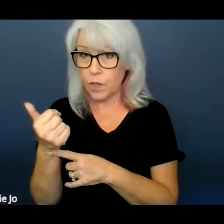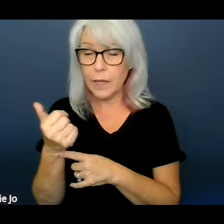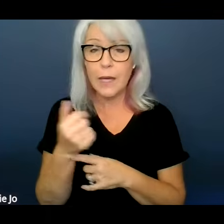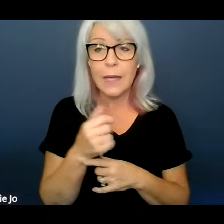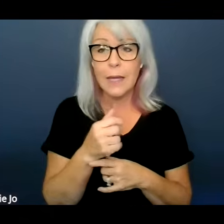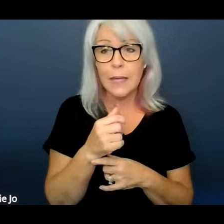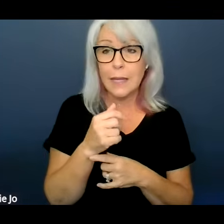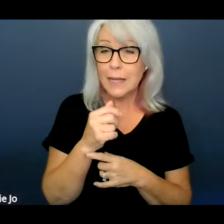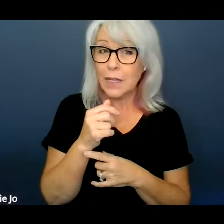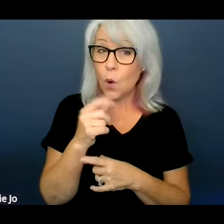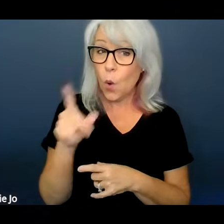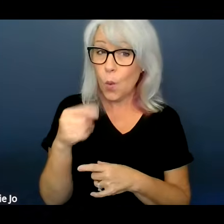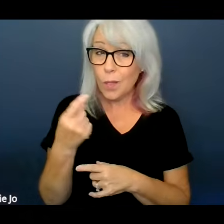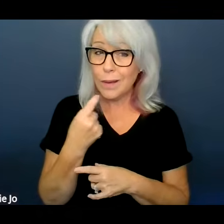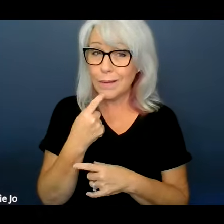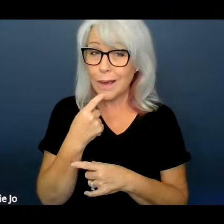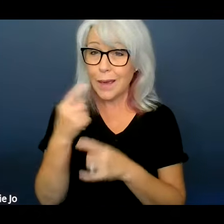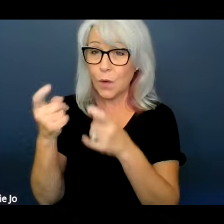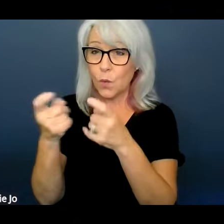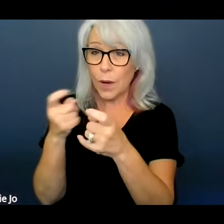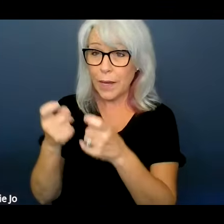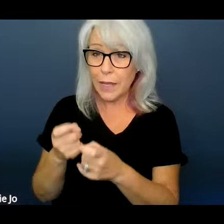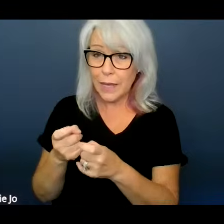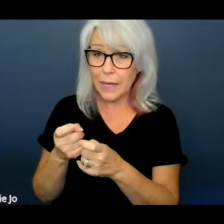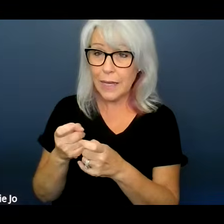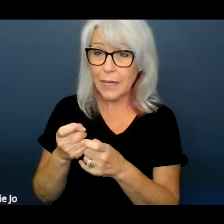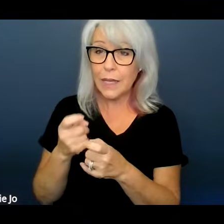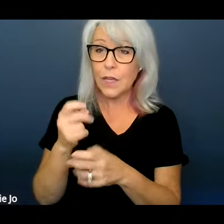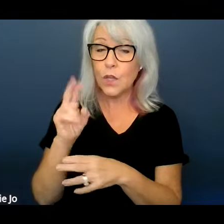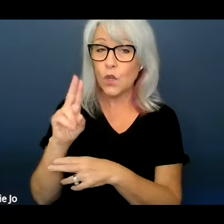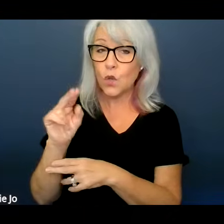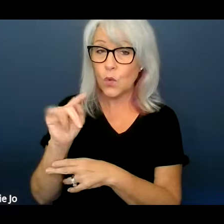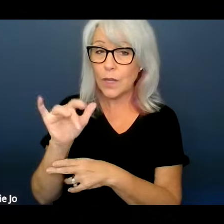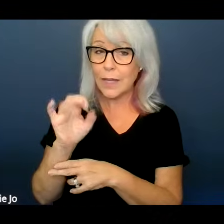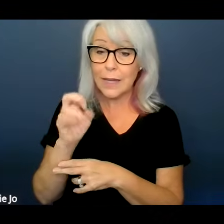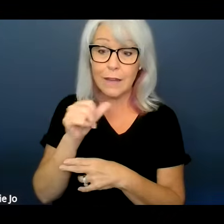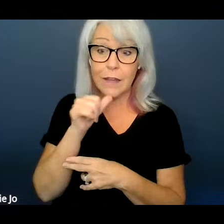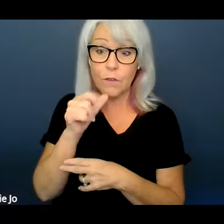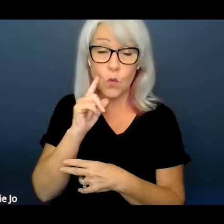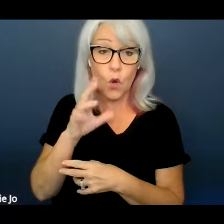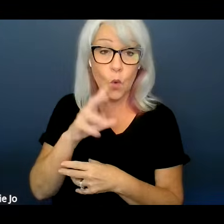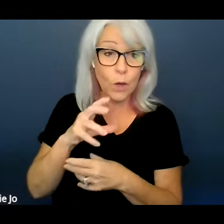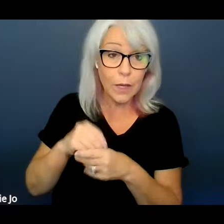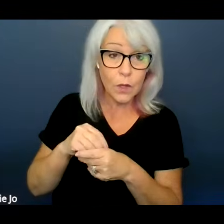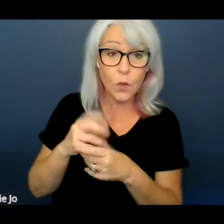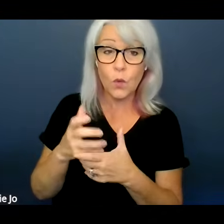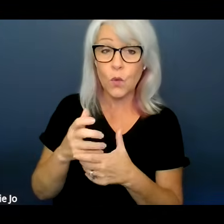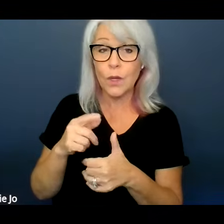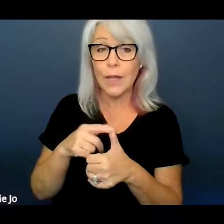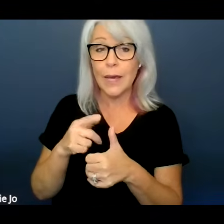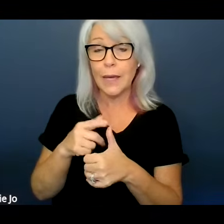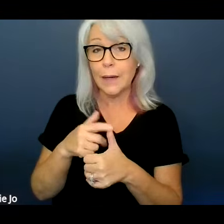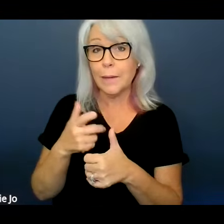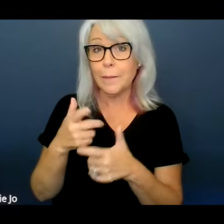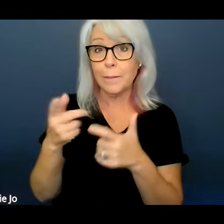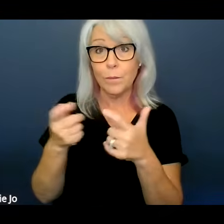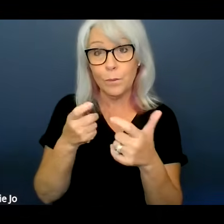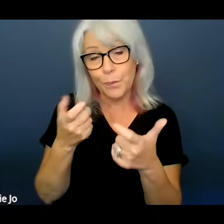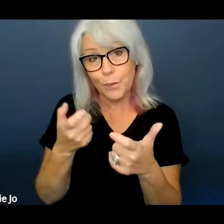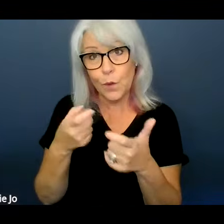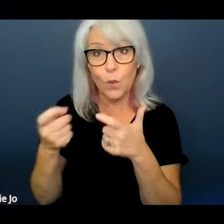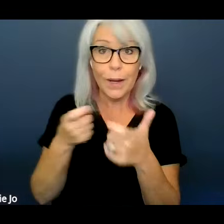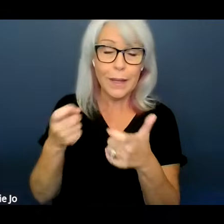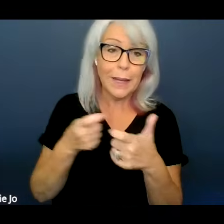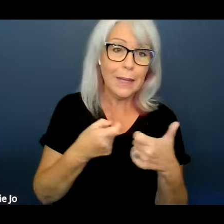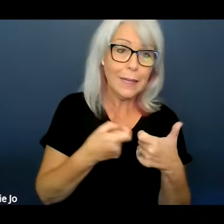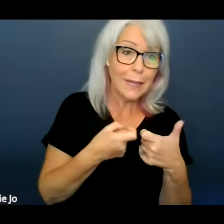regulated utilities. If you don't include electric and gas, I would just note, water is an obvious utility that is, of course,